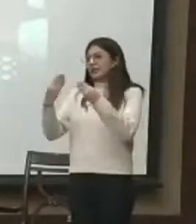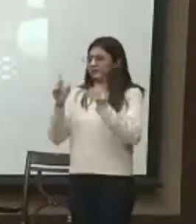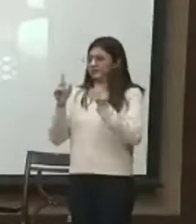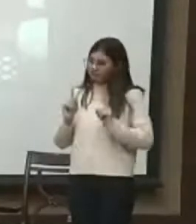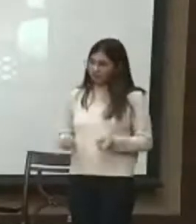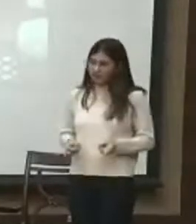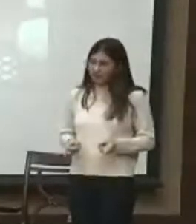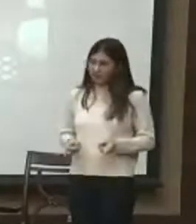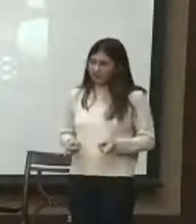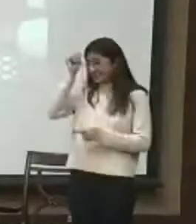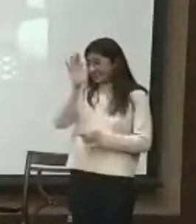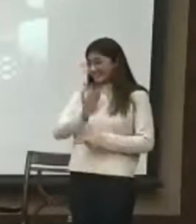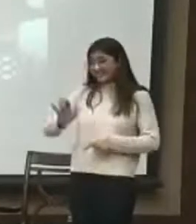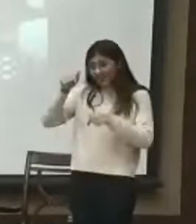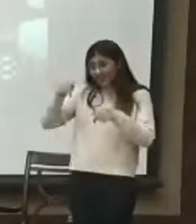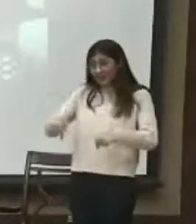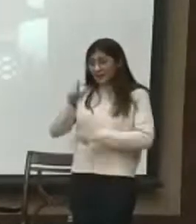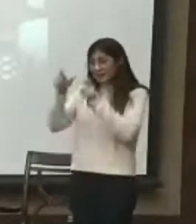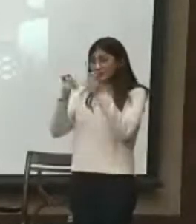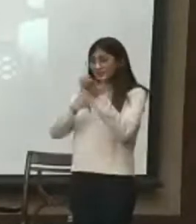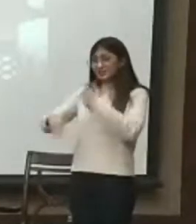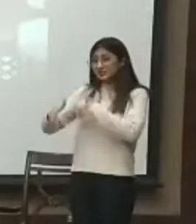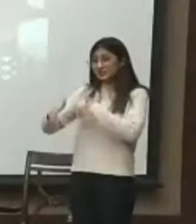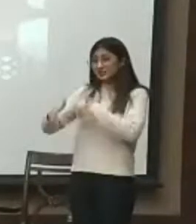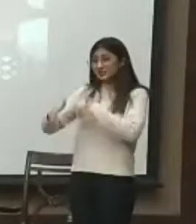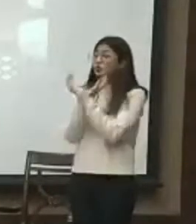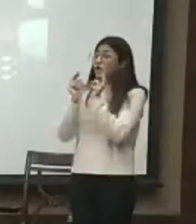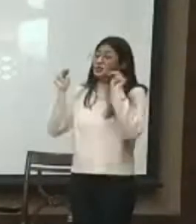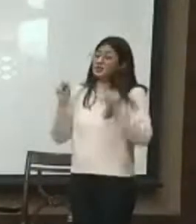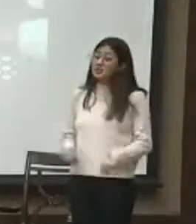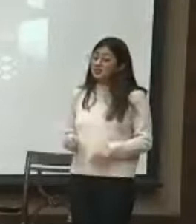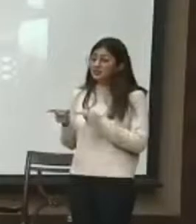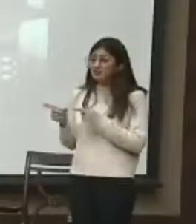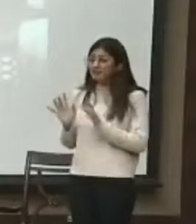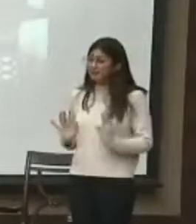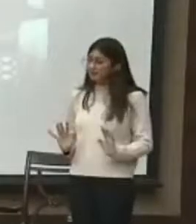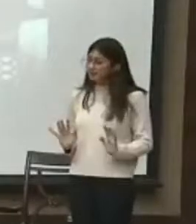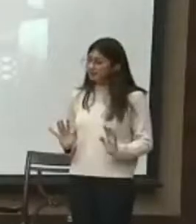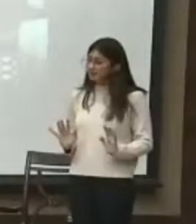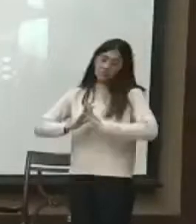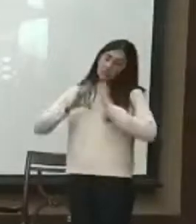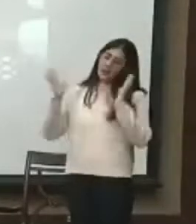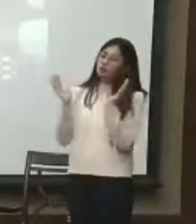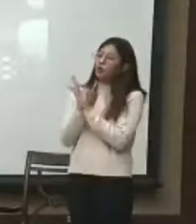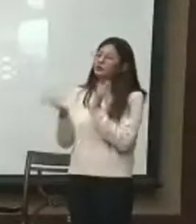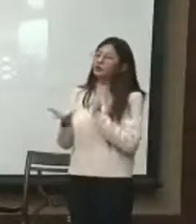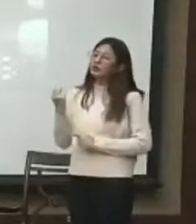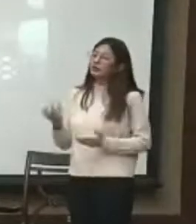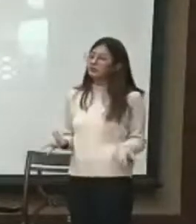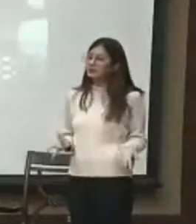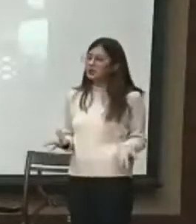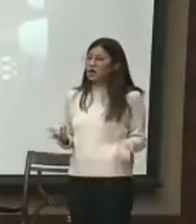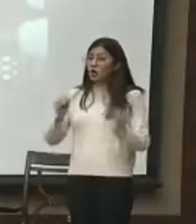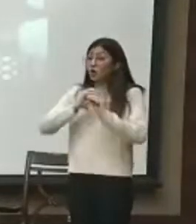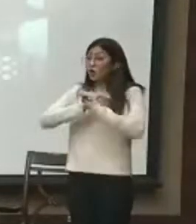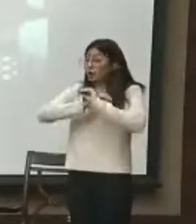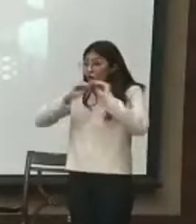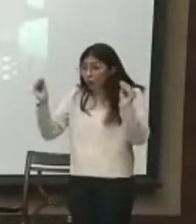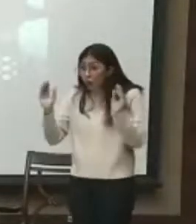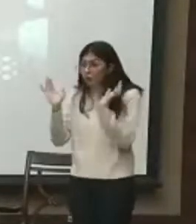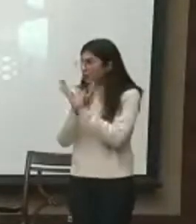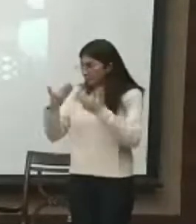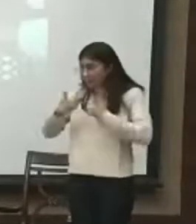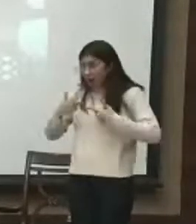insurance. We know in this country, people with disabilities who need insurance the most doesn't get insurance. No insurance company gives you. I